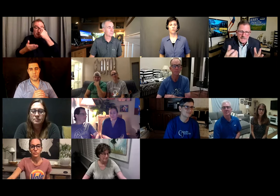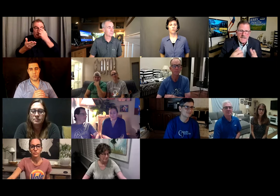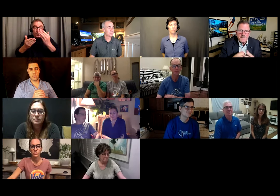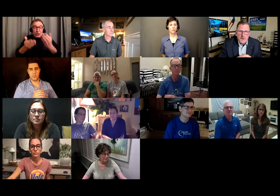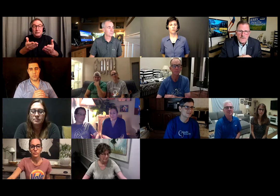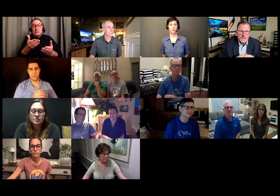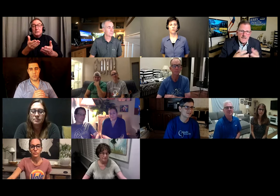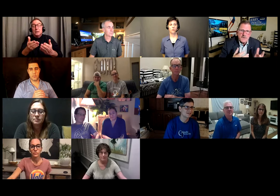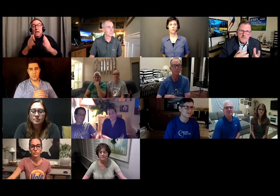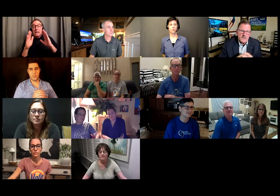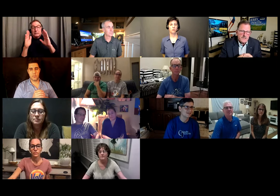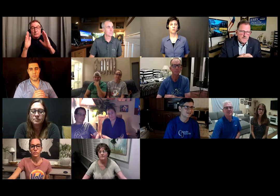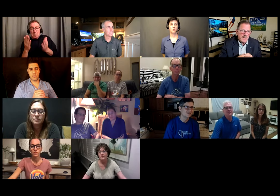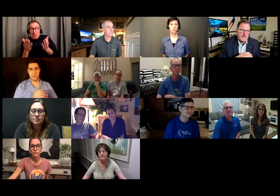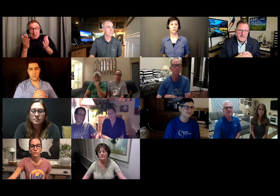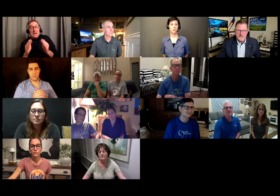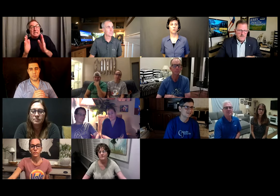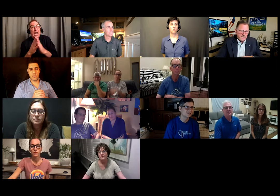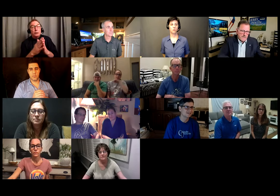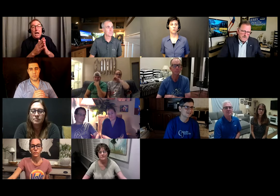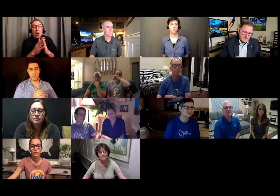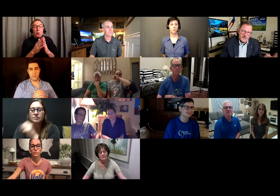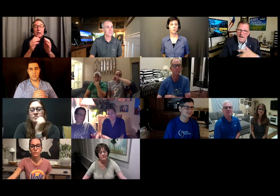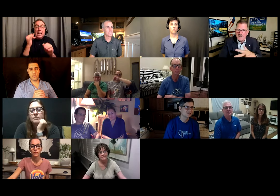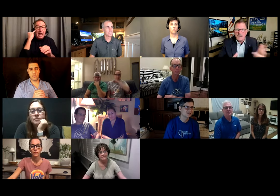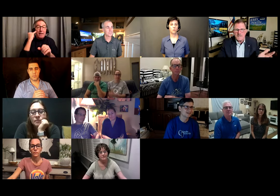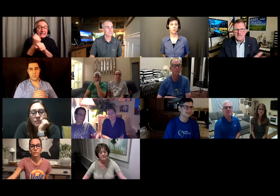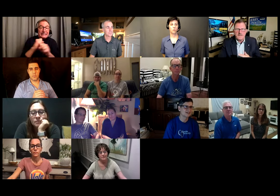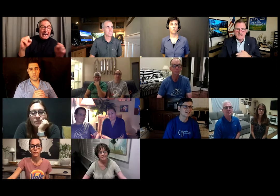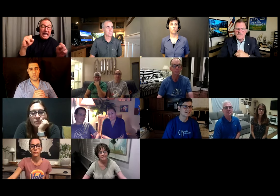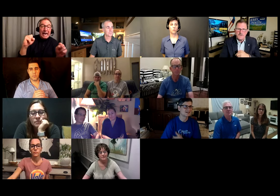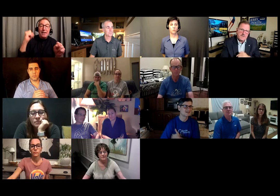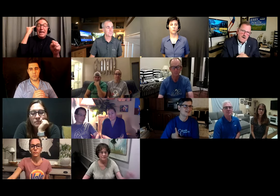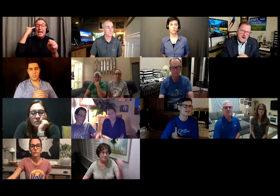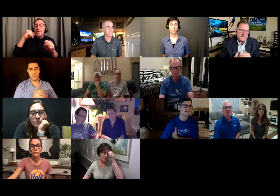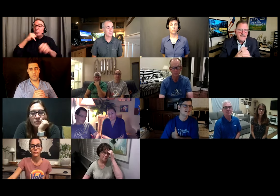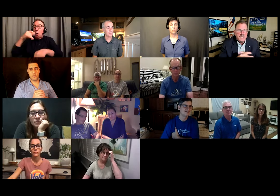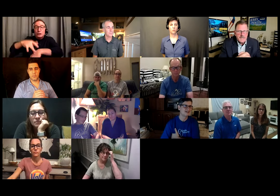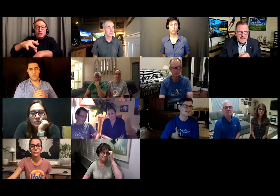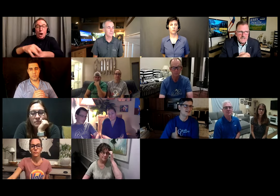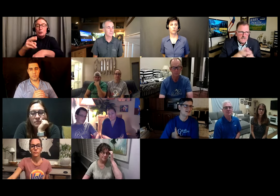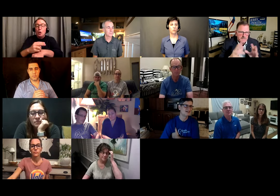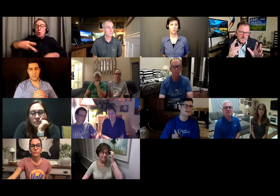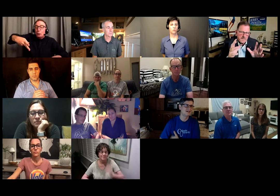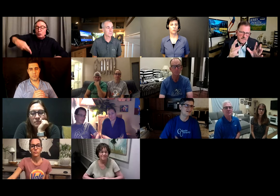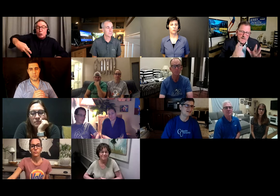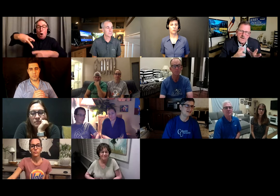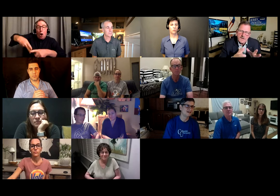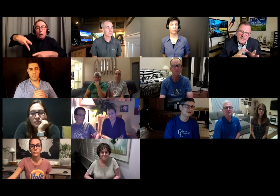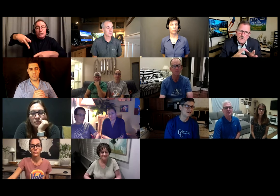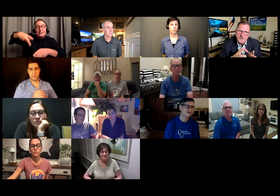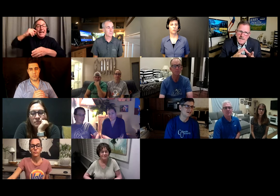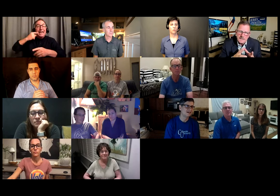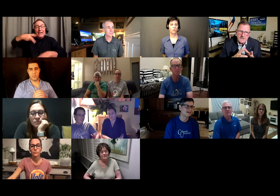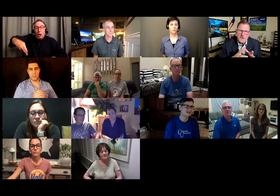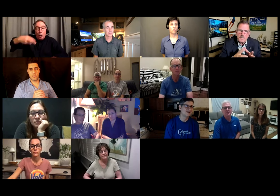it in a safe mode, you did it with merchants where the kids and nobody was putting hands across things and they were using tongs. And then it just, the bigger